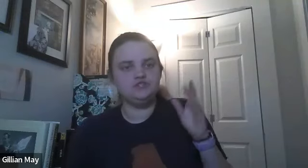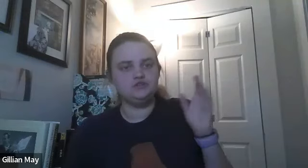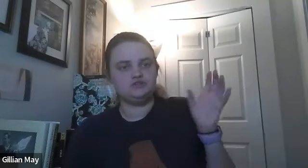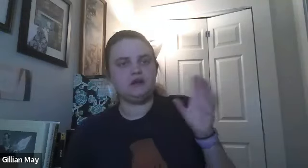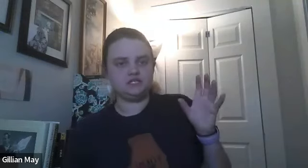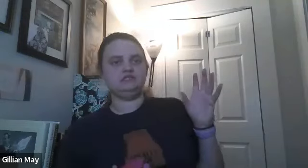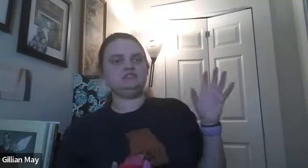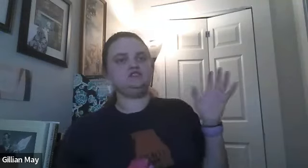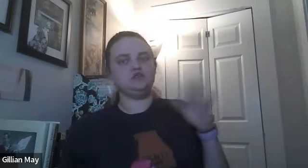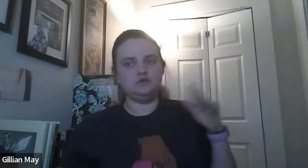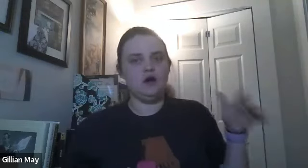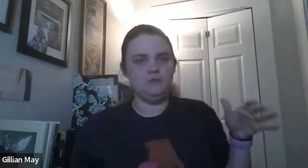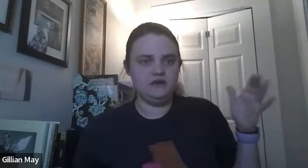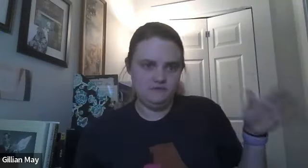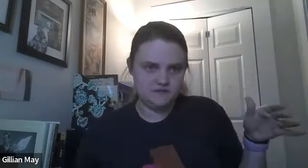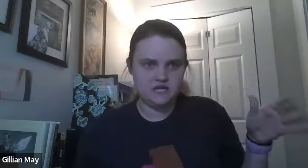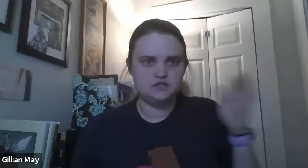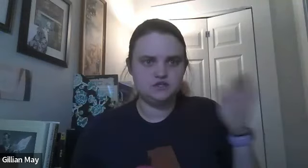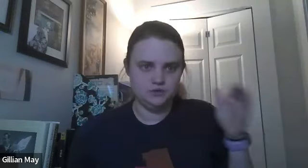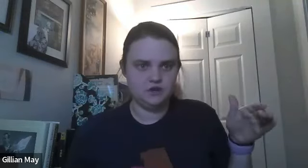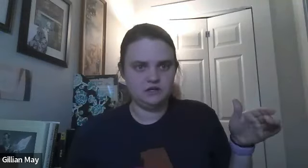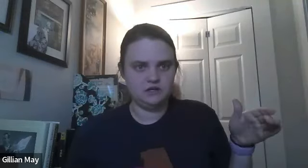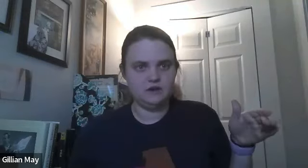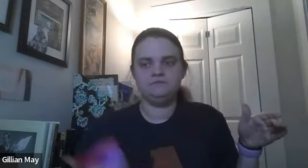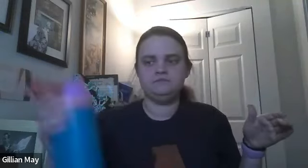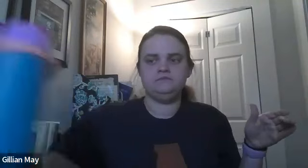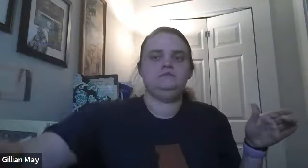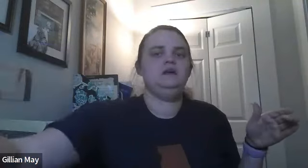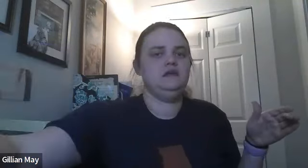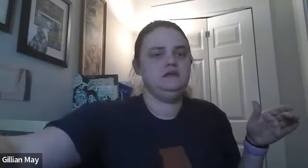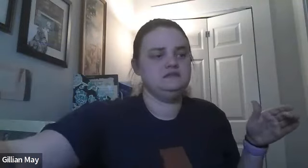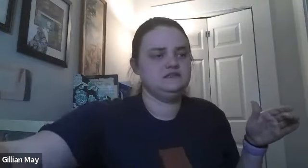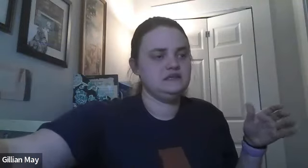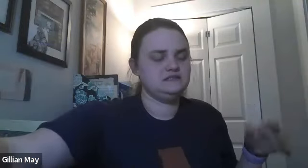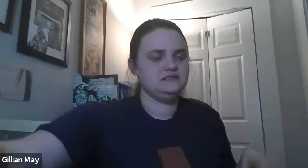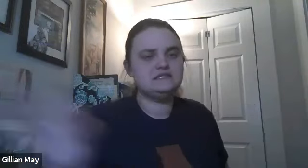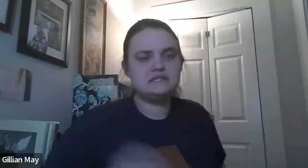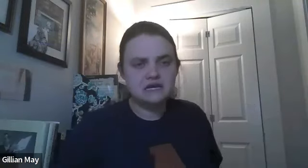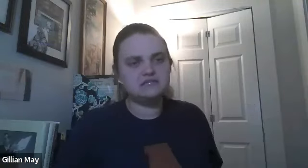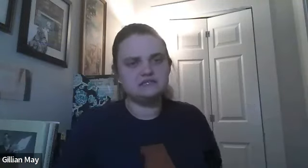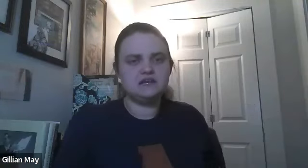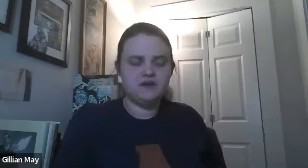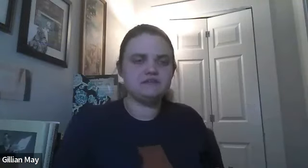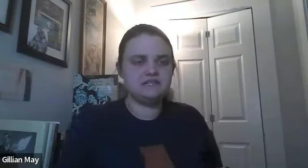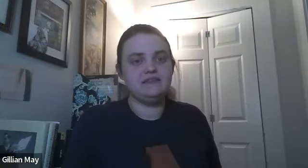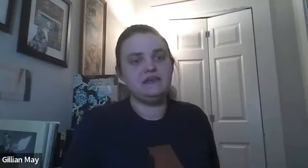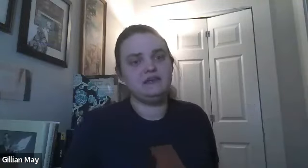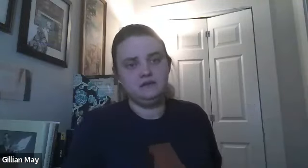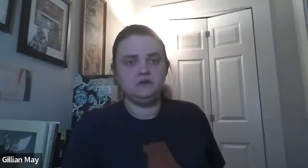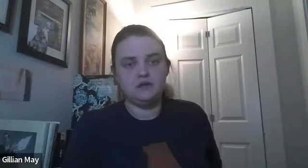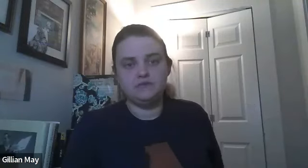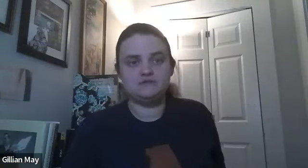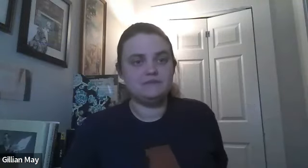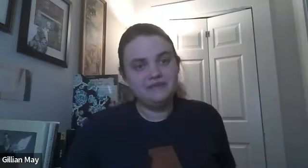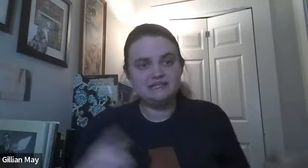your directions to help emphasize who you're talking about. And it's the nice thing, instead of having to say like those me's